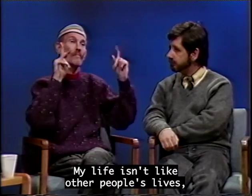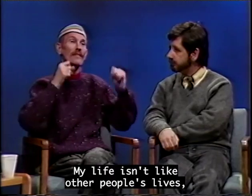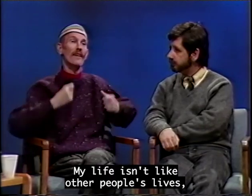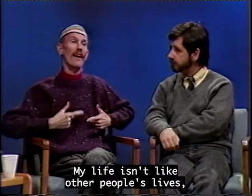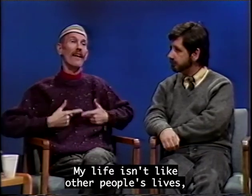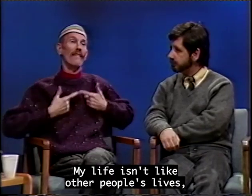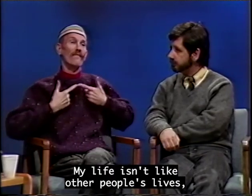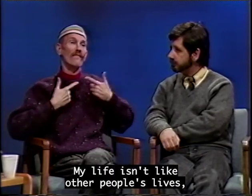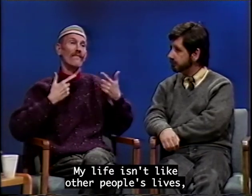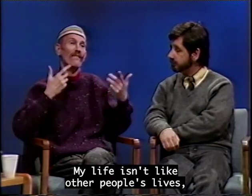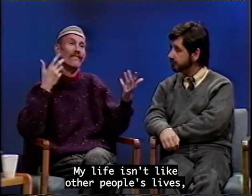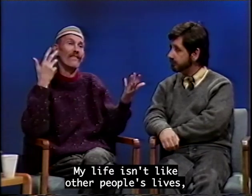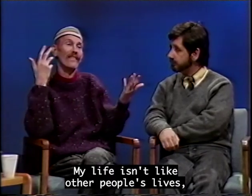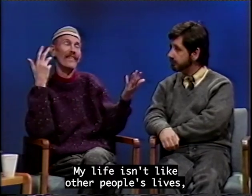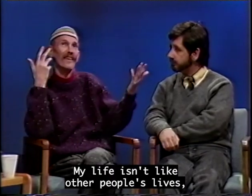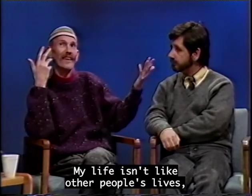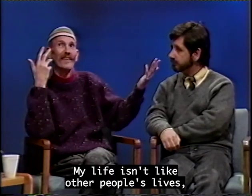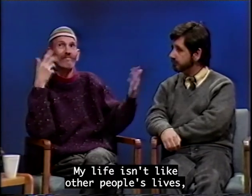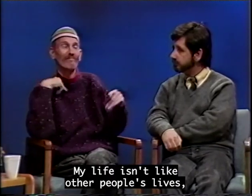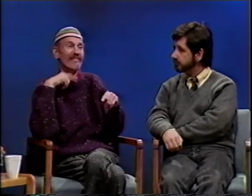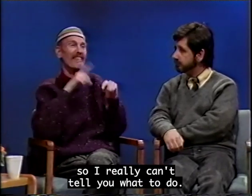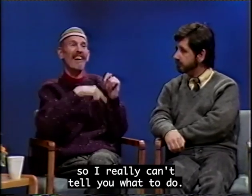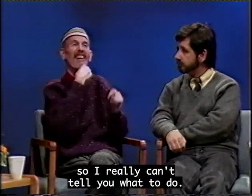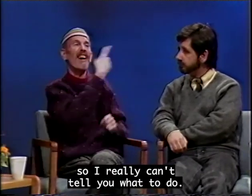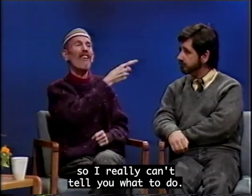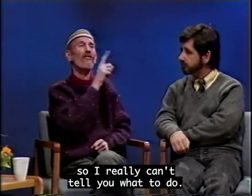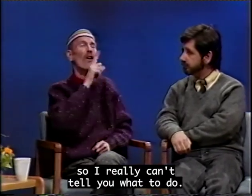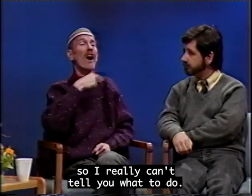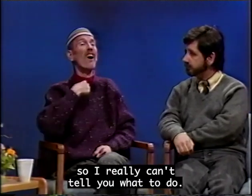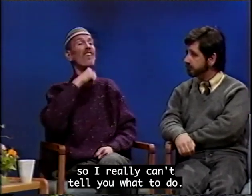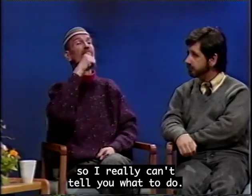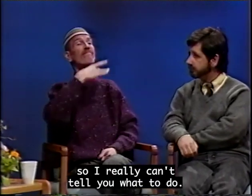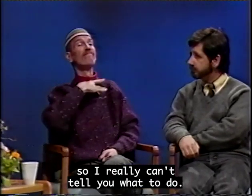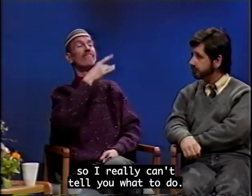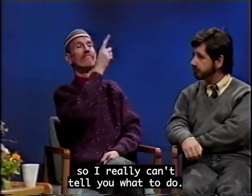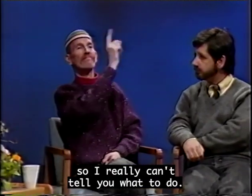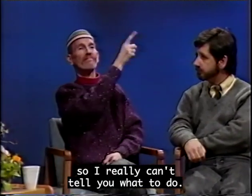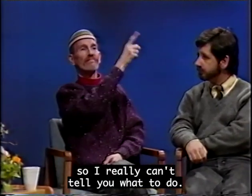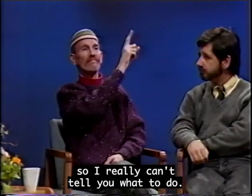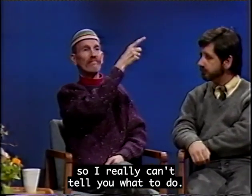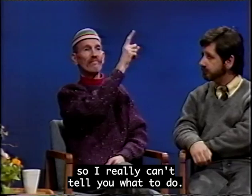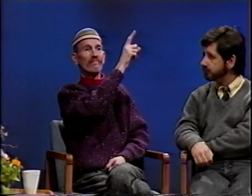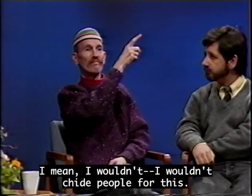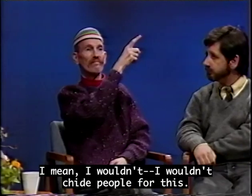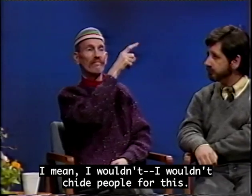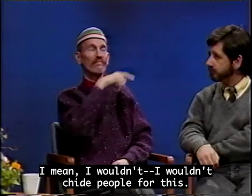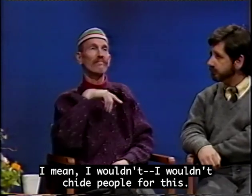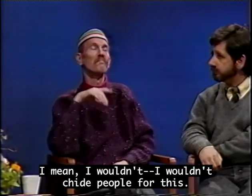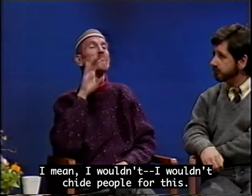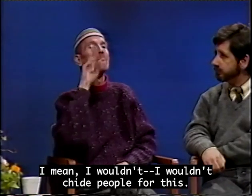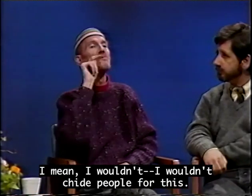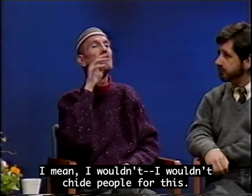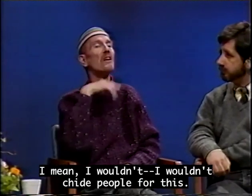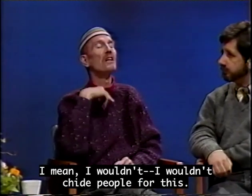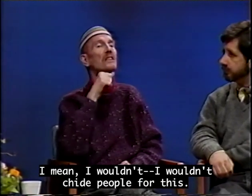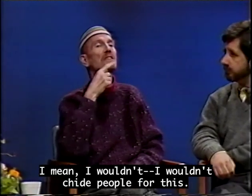My life isn't like other people's lives. So I really can't tell you what to do. I mean, I wouldn't chide people for